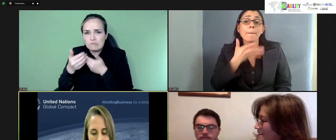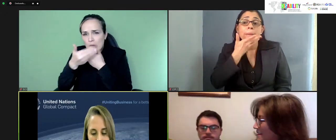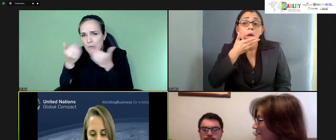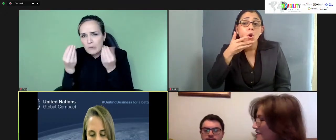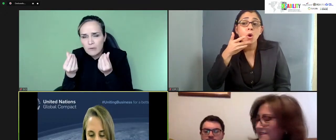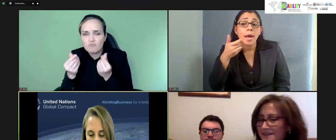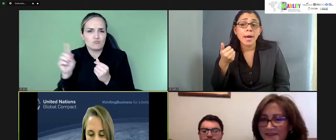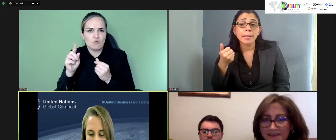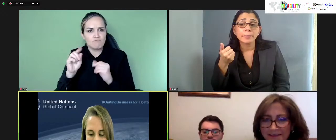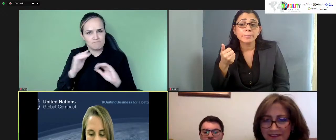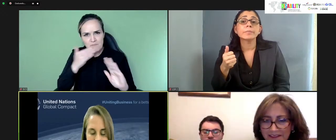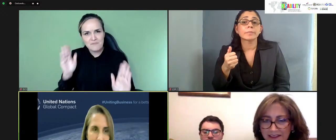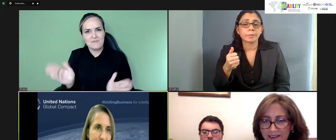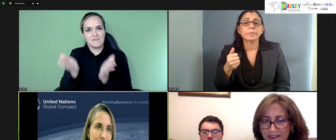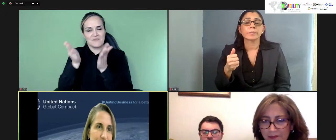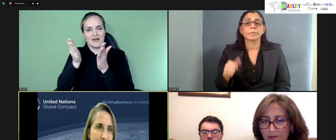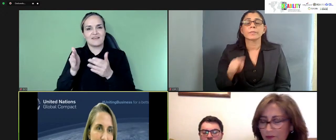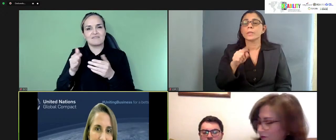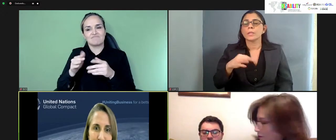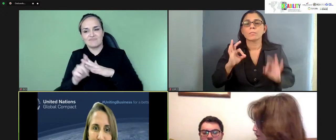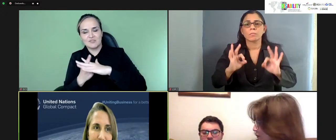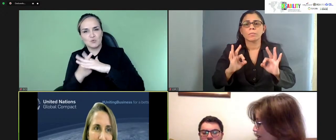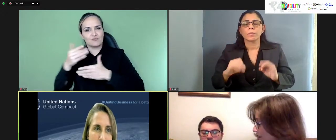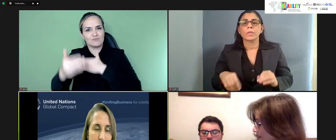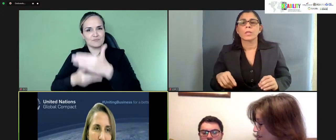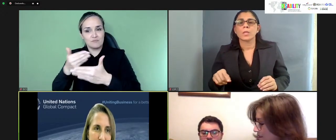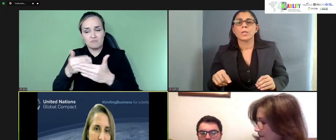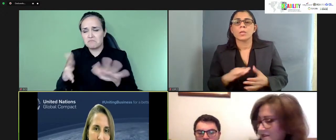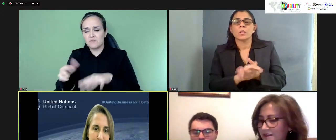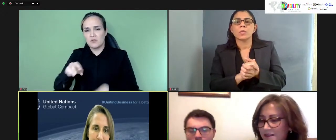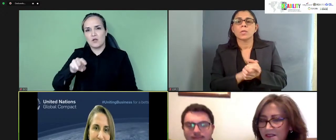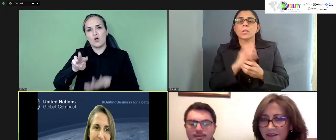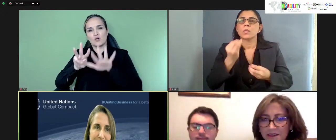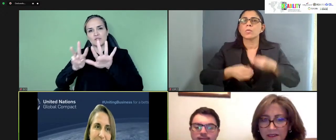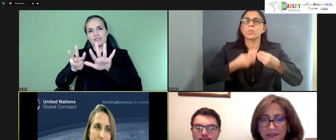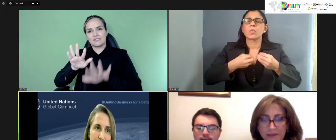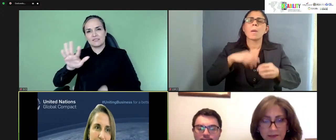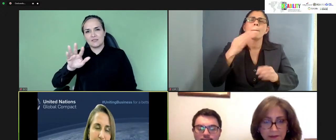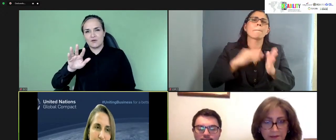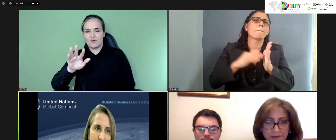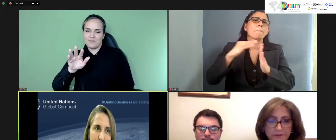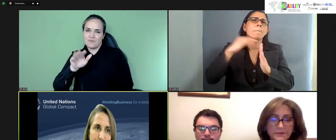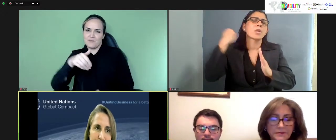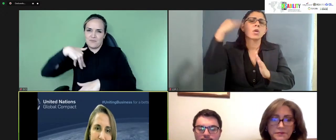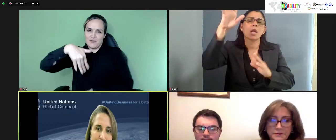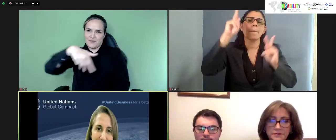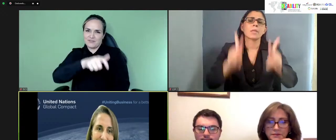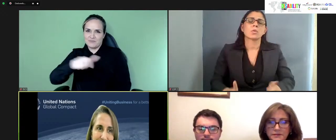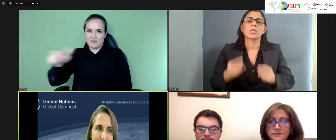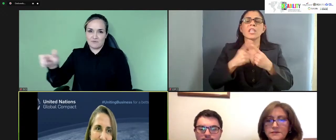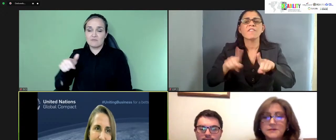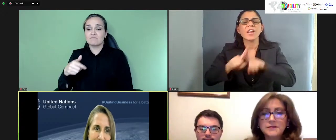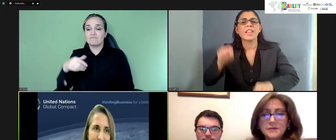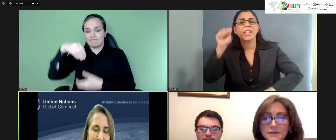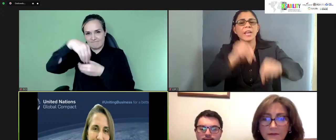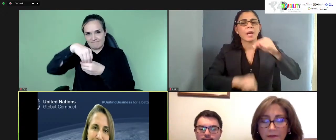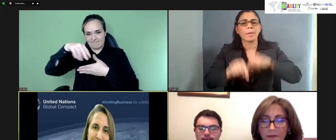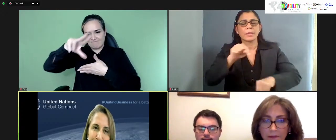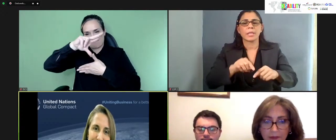disabilities and poverty and improve on the situation of 85 million people